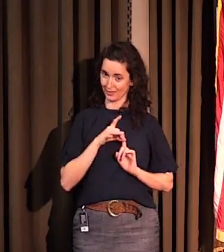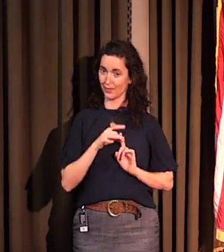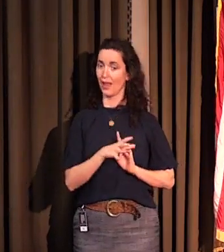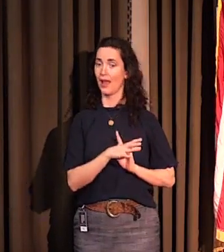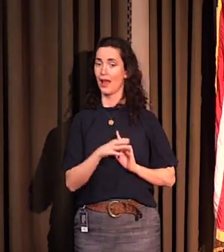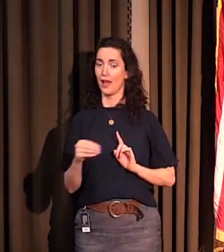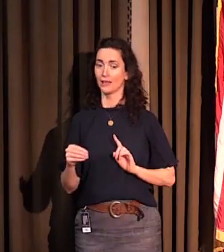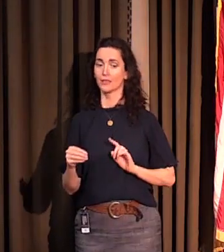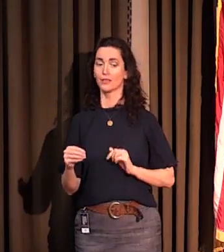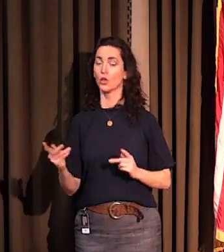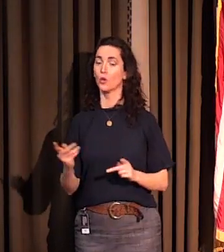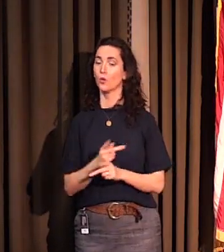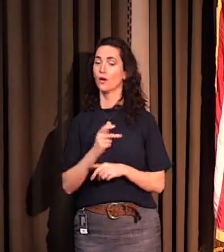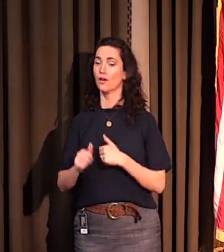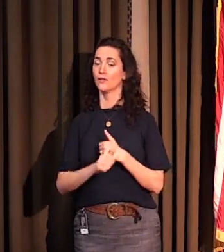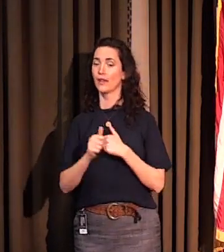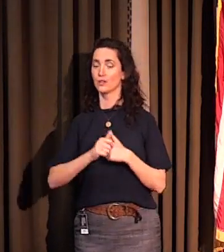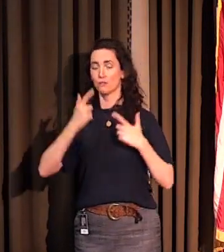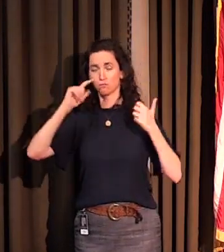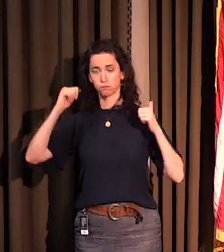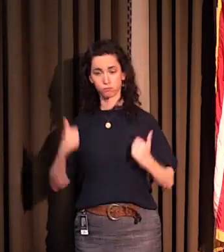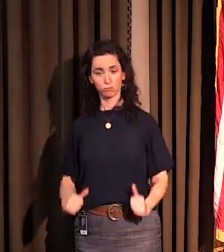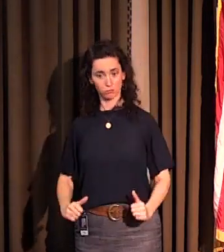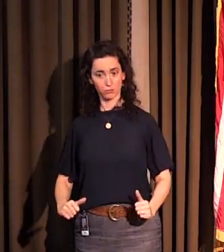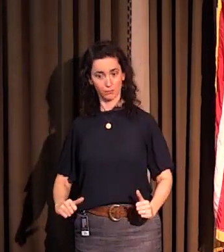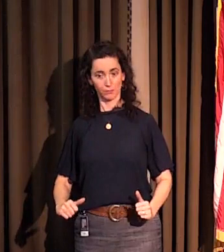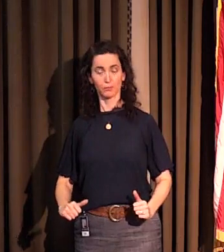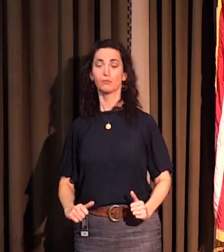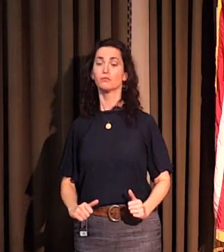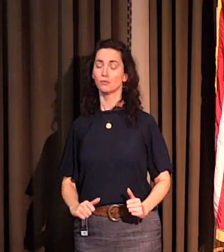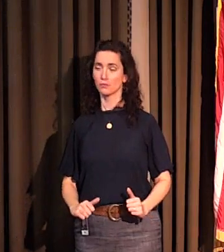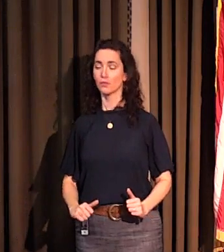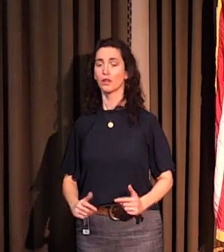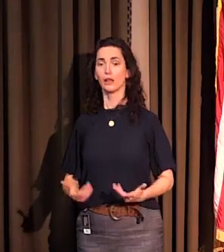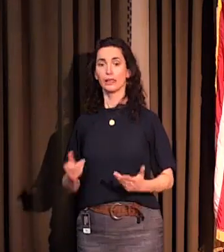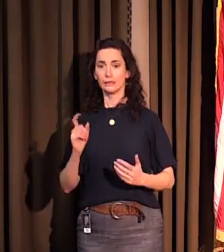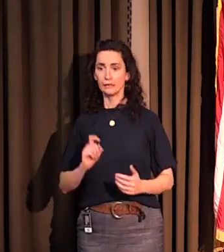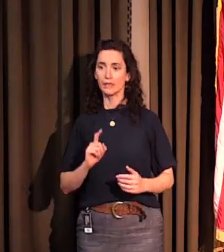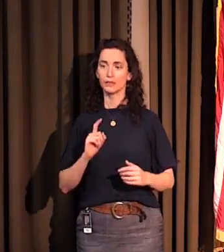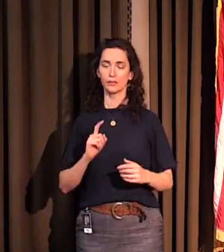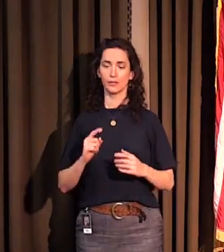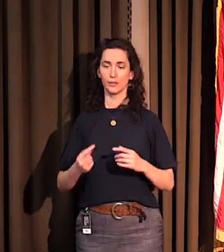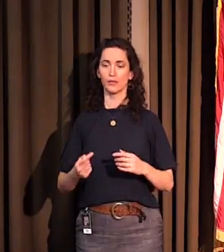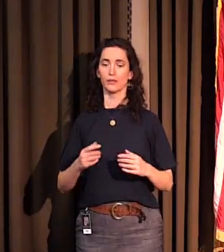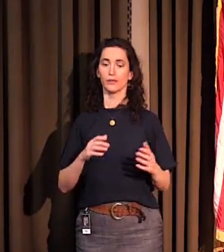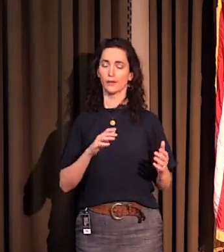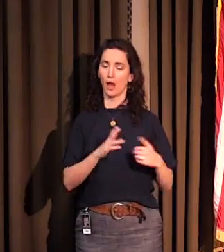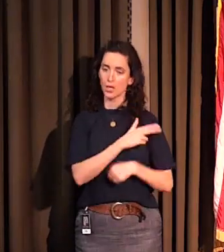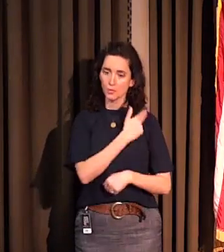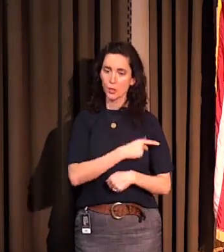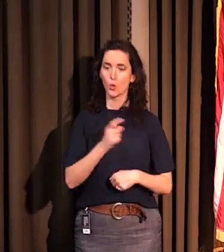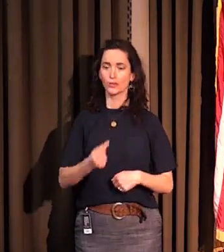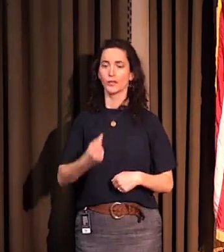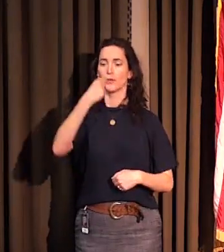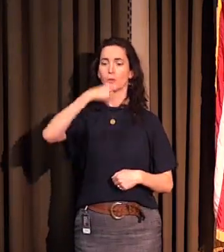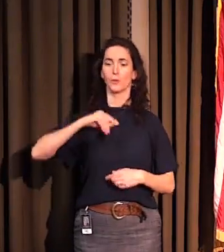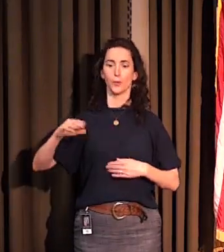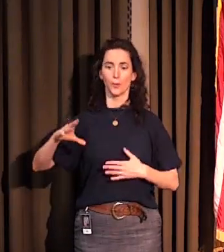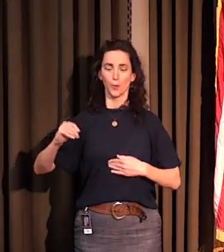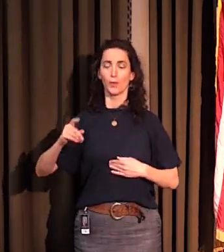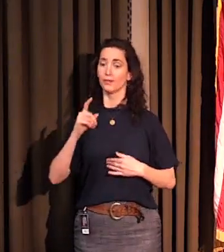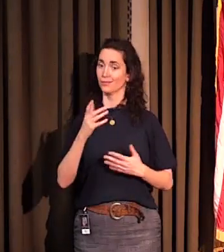the virus and for suffering severe outcomes, for getting very sick, for needing mechanical ventilation, and for dying from the virus.